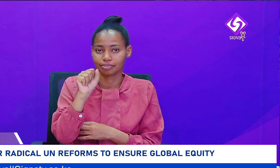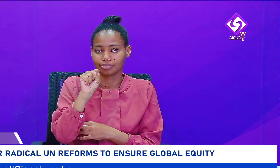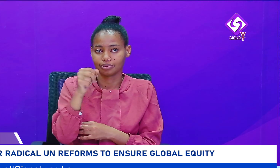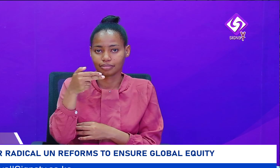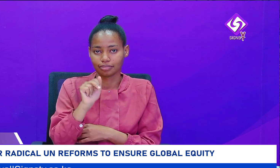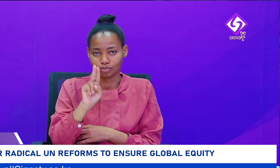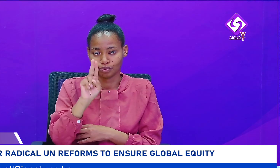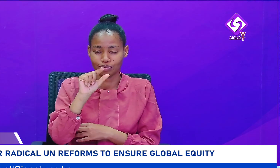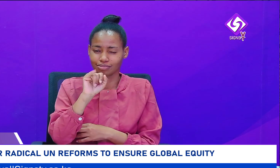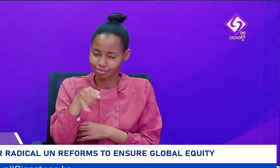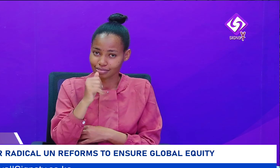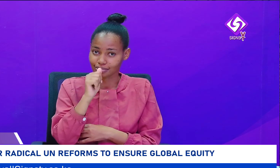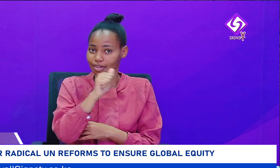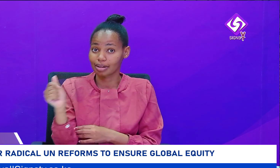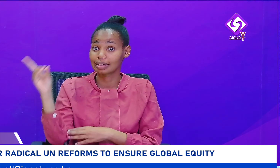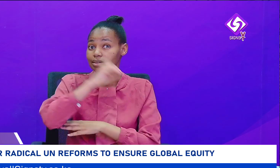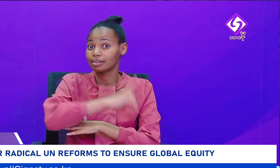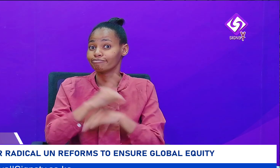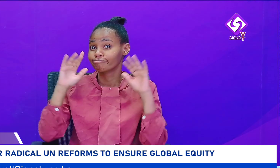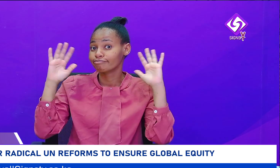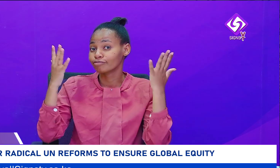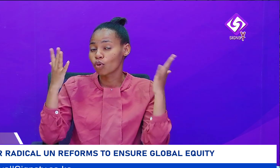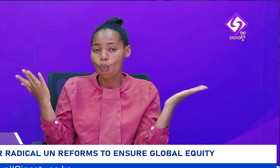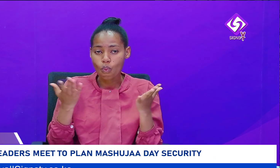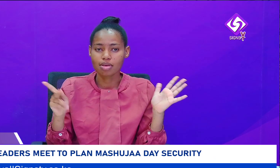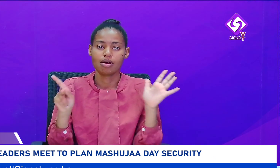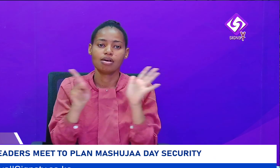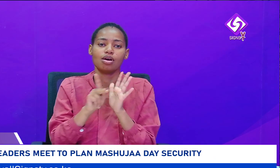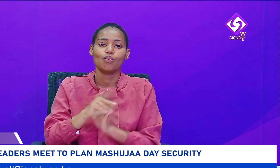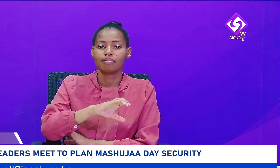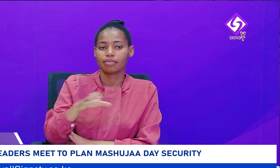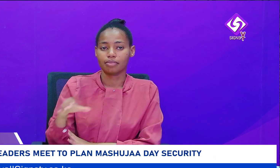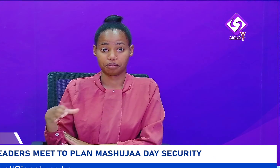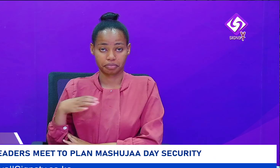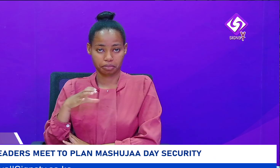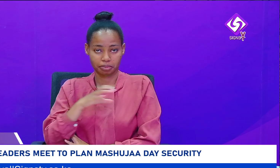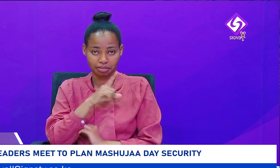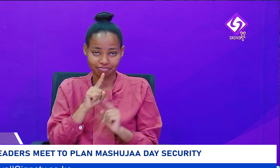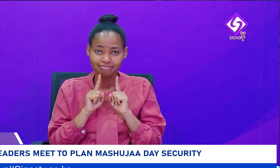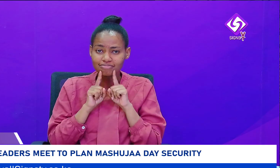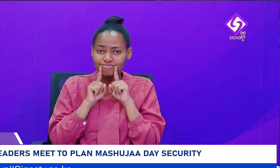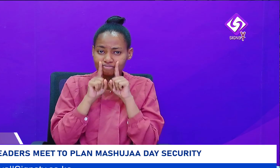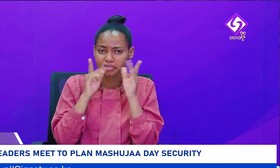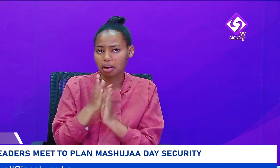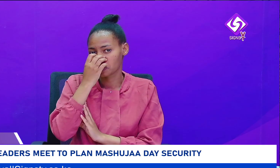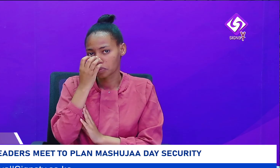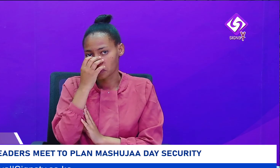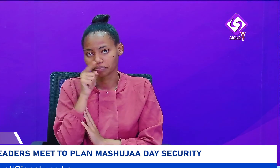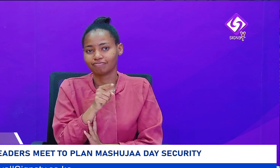In preparation for the upcoming Mashujaa Day celebrations, Kitui County Commissioner Kipchumba Ruto has spearheaded